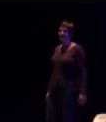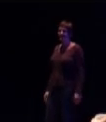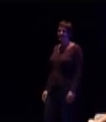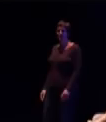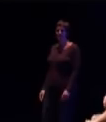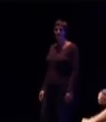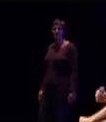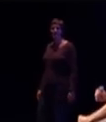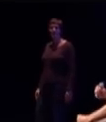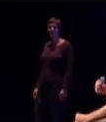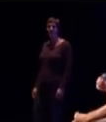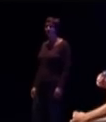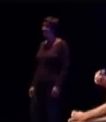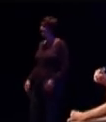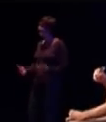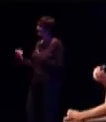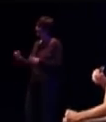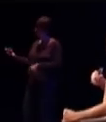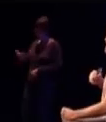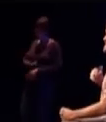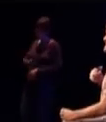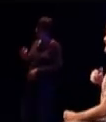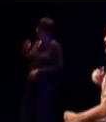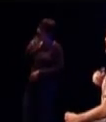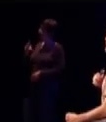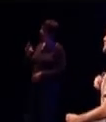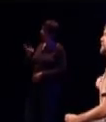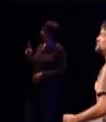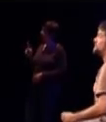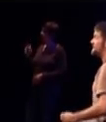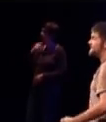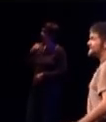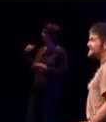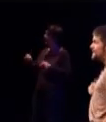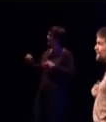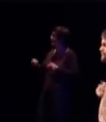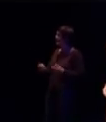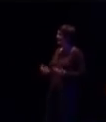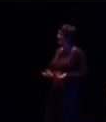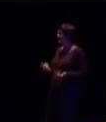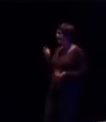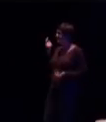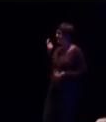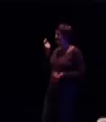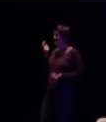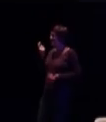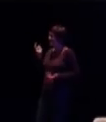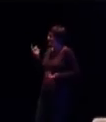And then he gave me 2 quid to kill puppies.